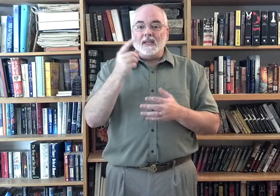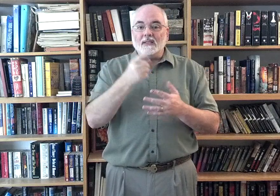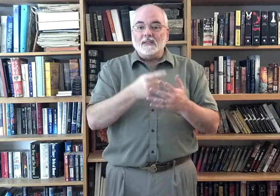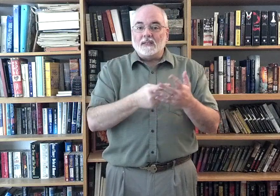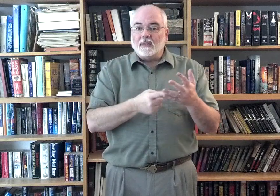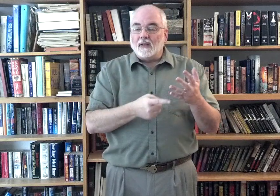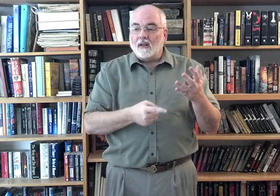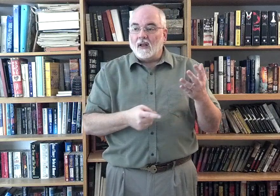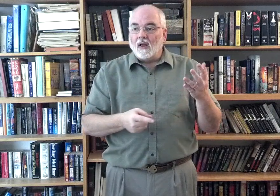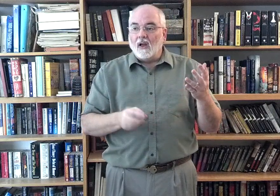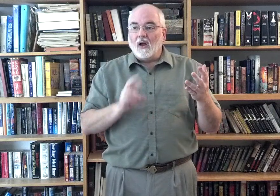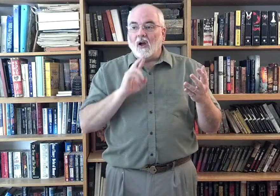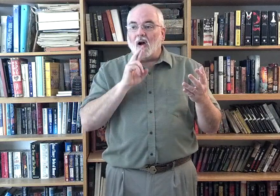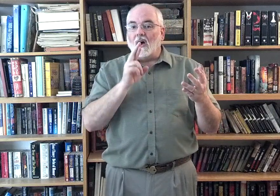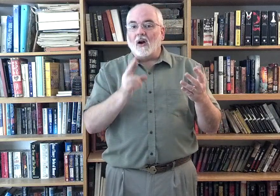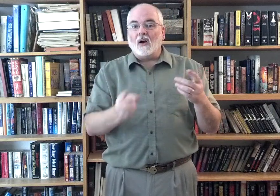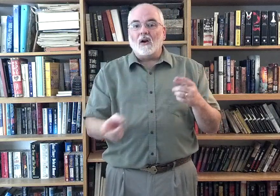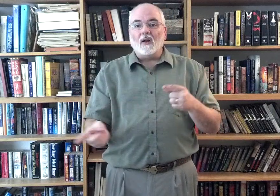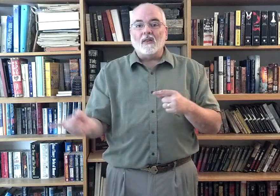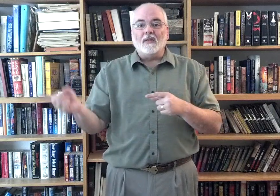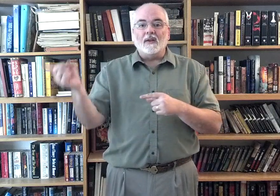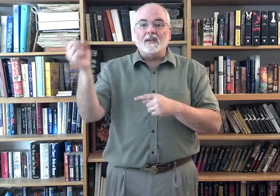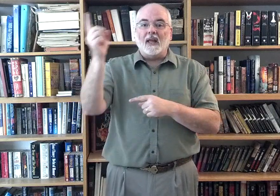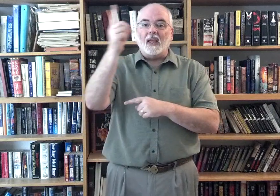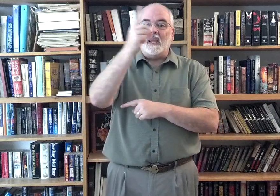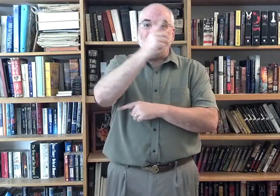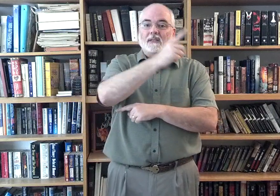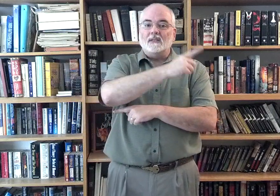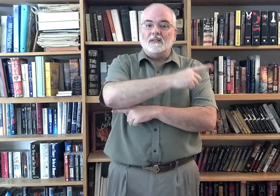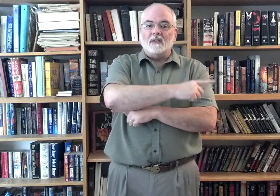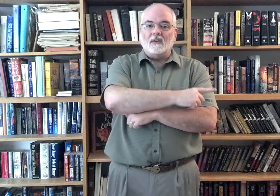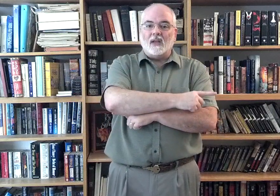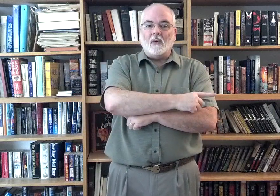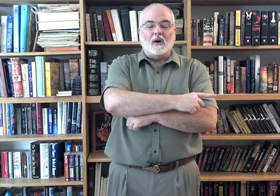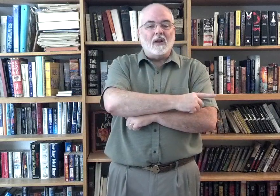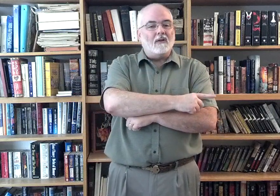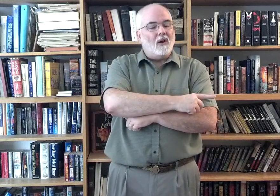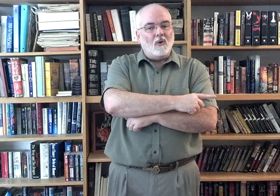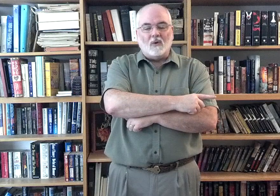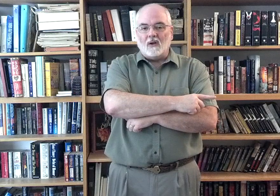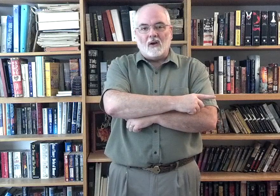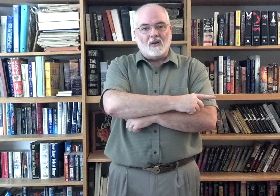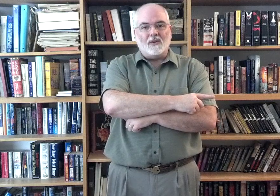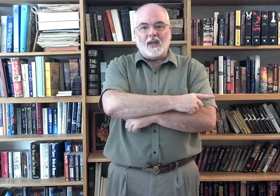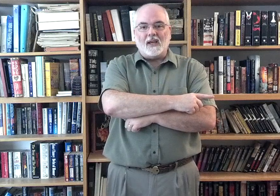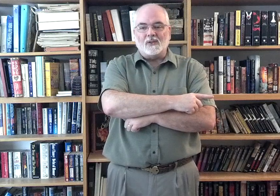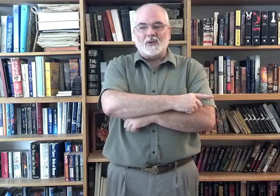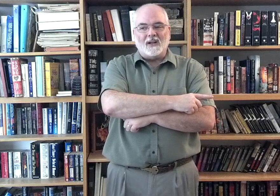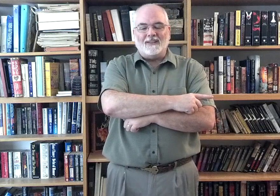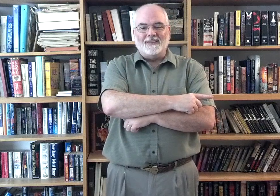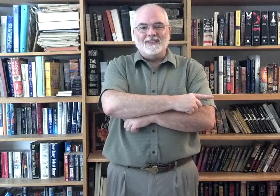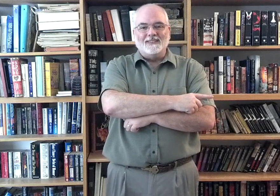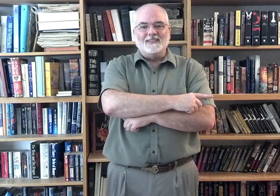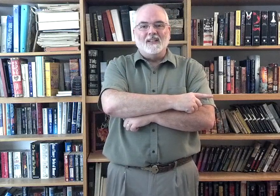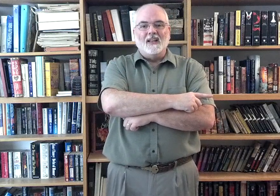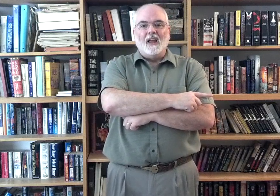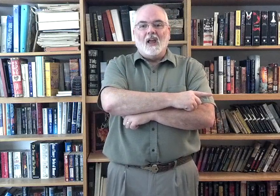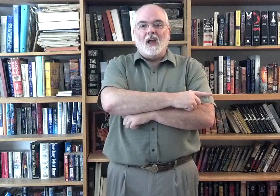these are the days, okay, we already know are the days, right,